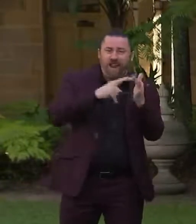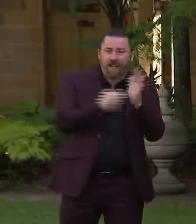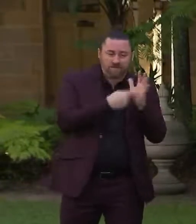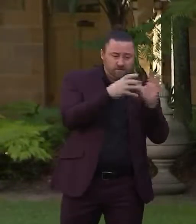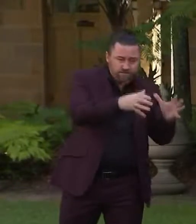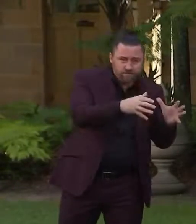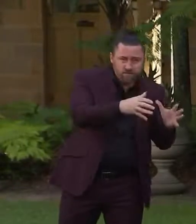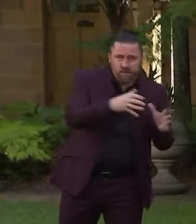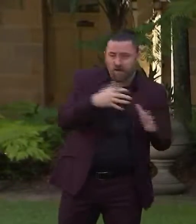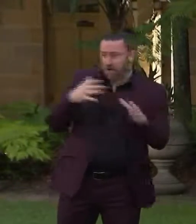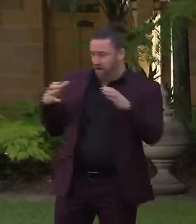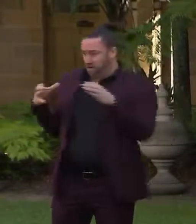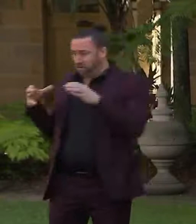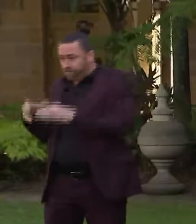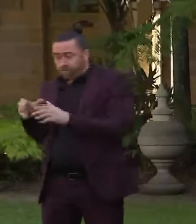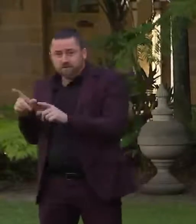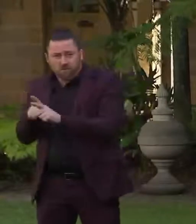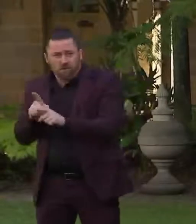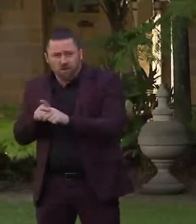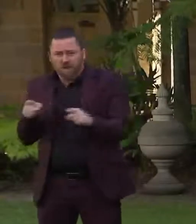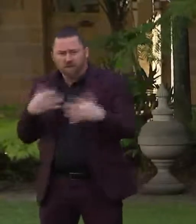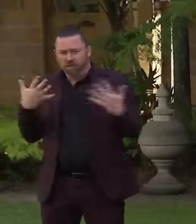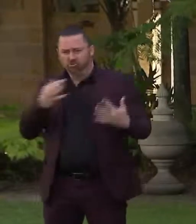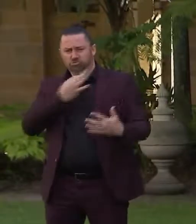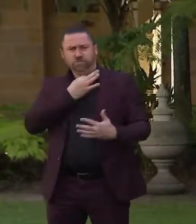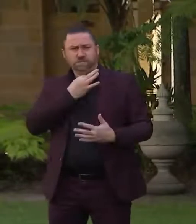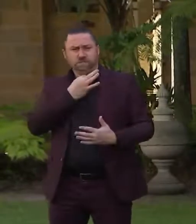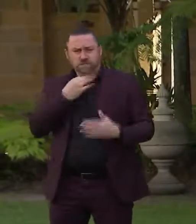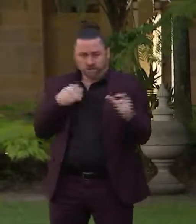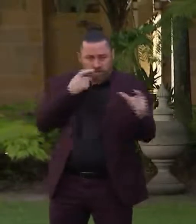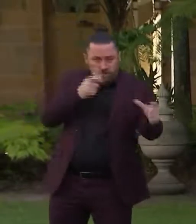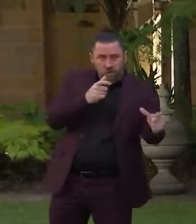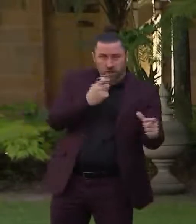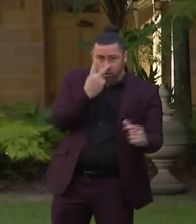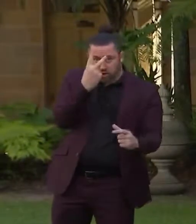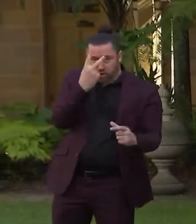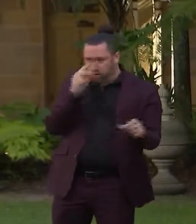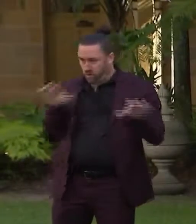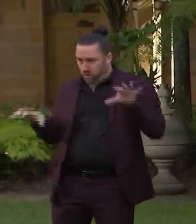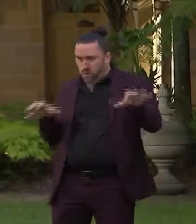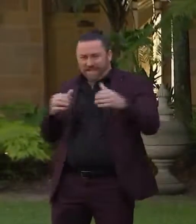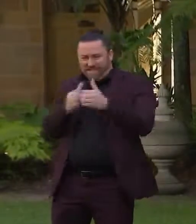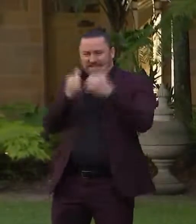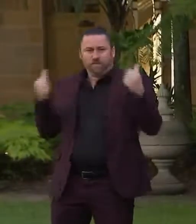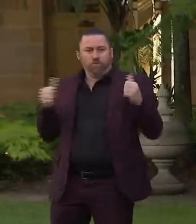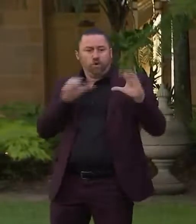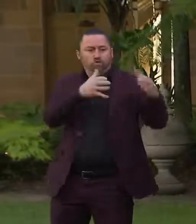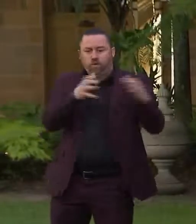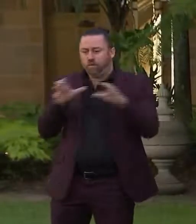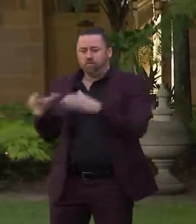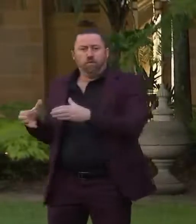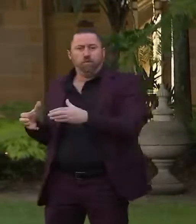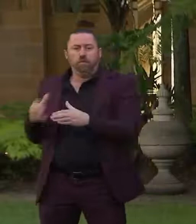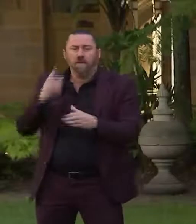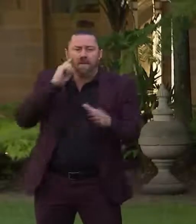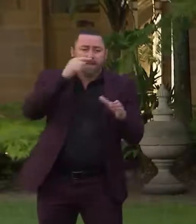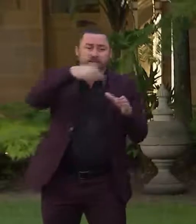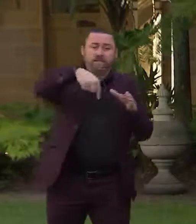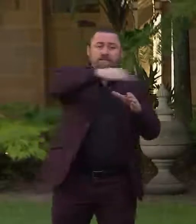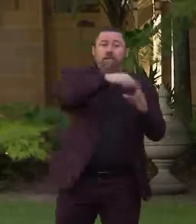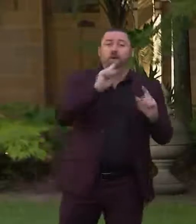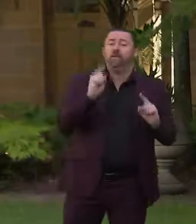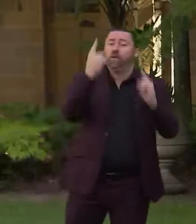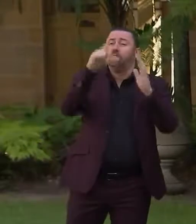at the same time, which is a big risk to manage too. So you would have seen that with the first cluster, I